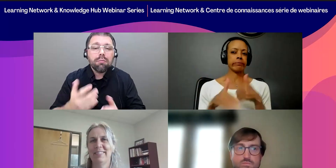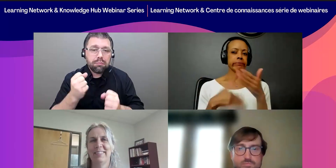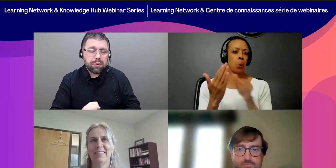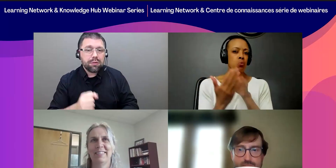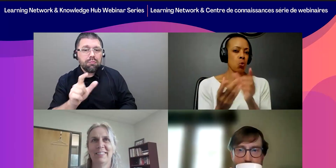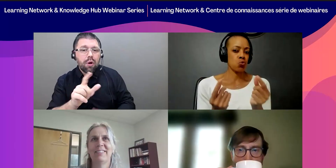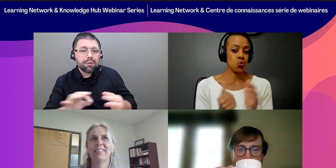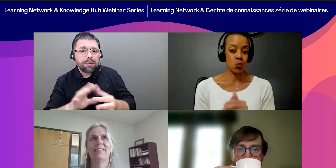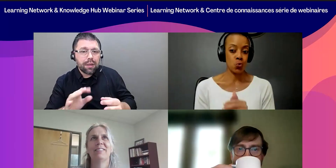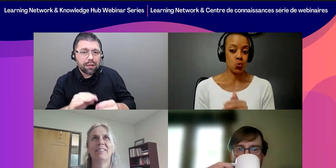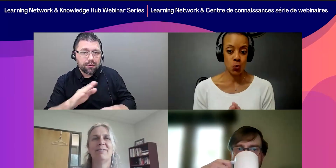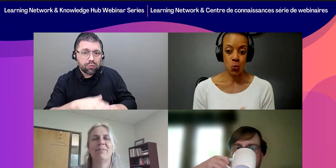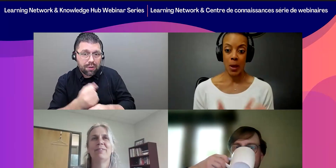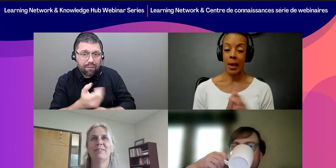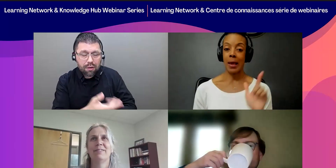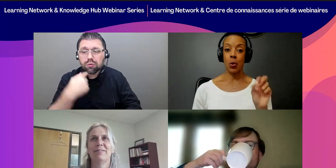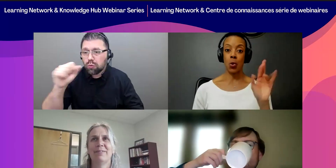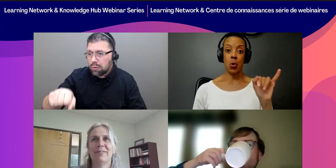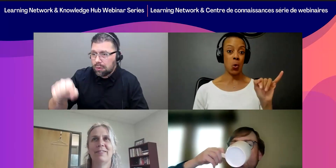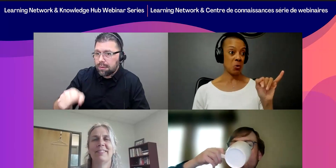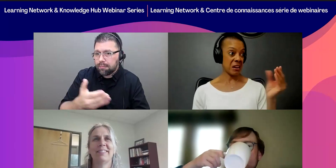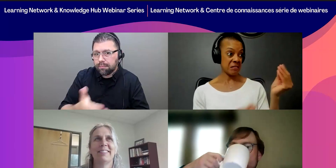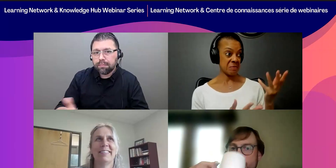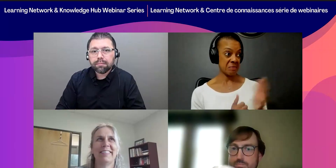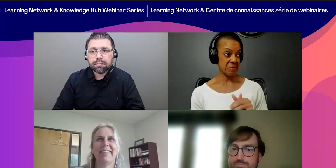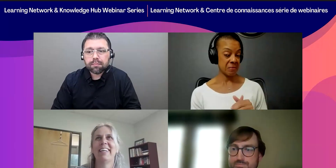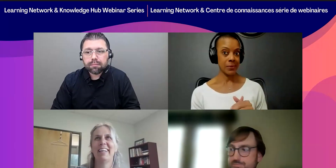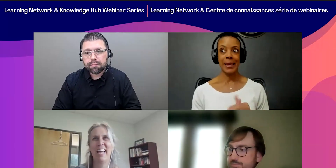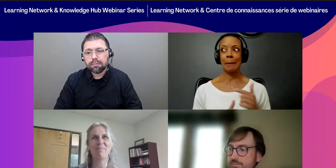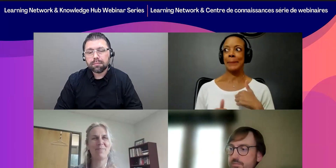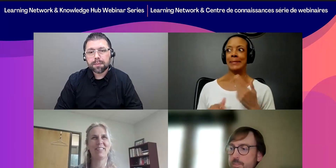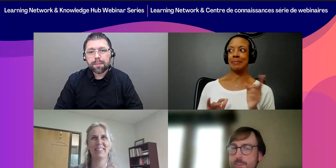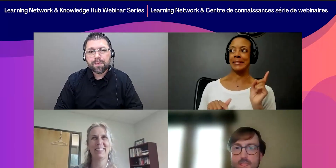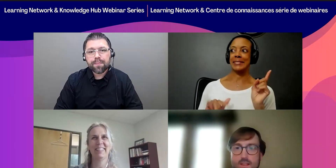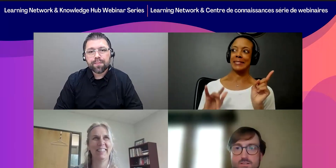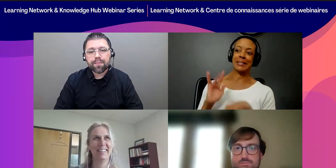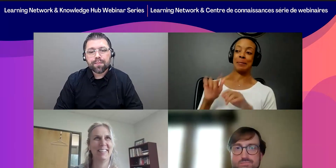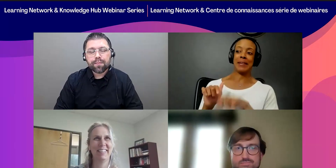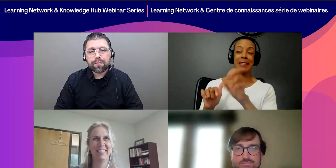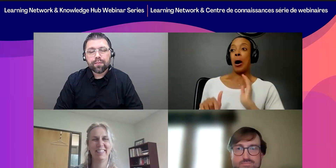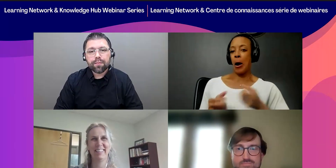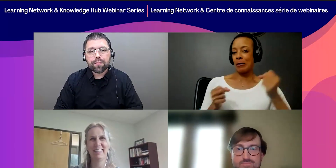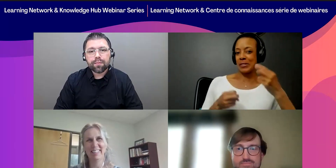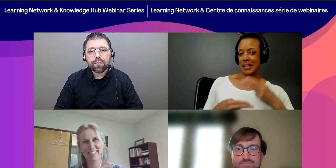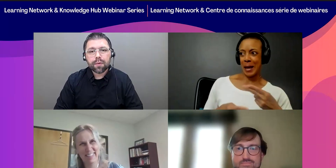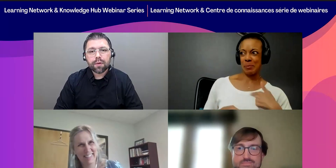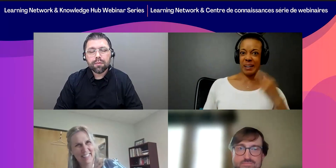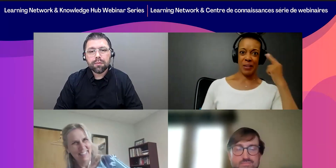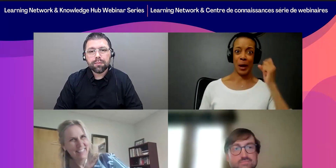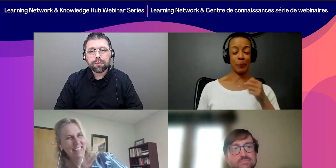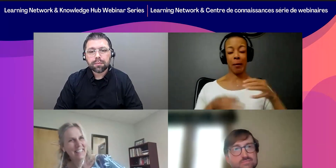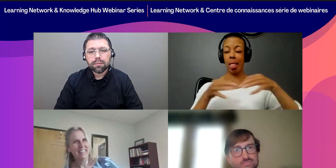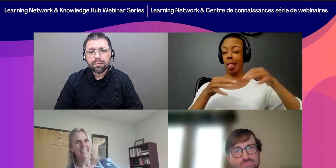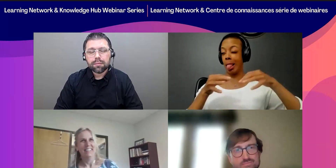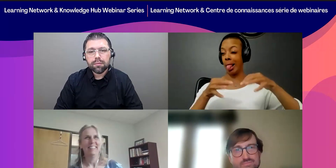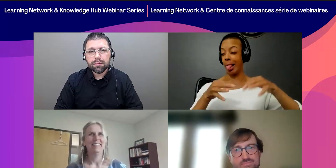okay, sure. I did skip over it. It was our slide, but I felt like I had done enough of my introduction